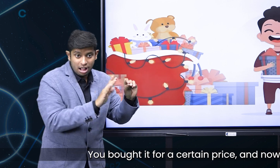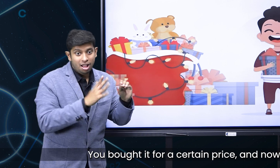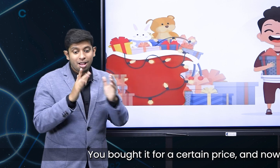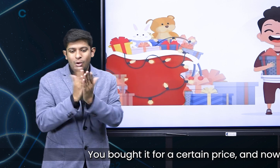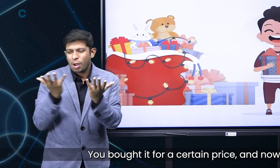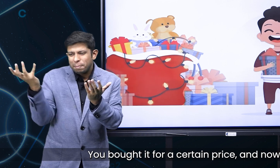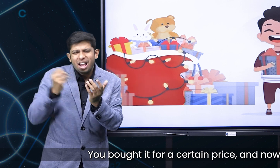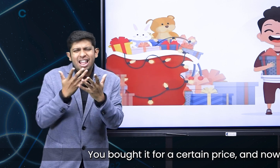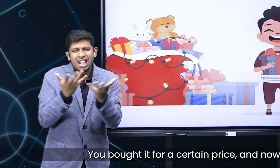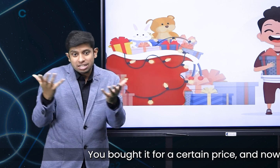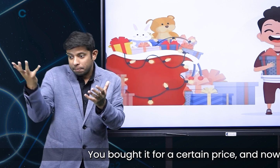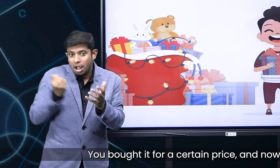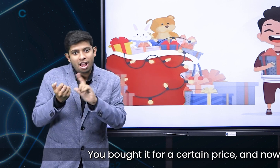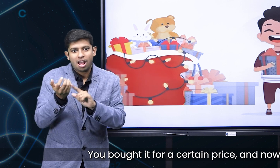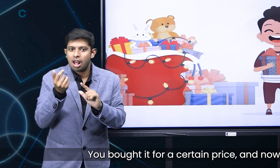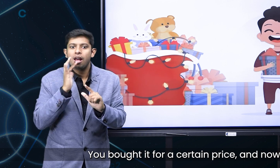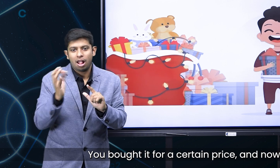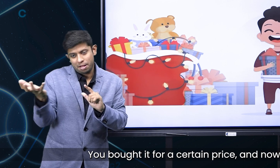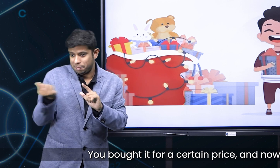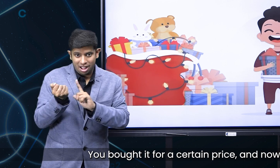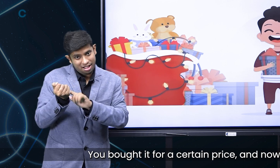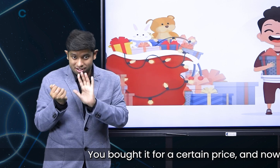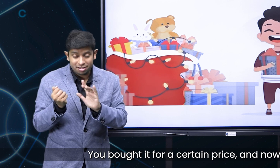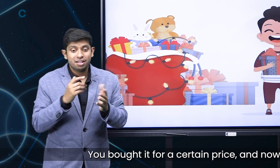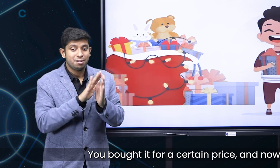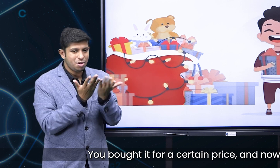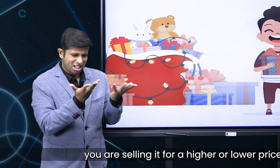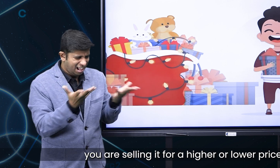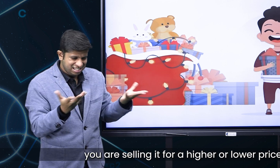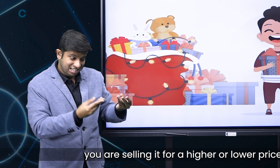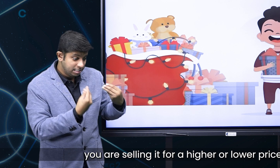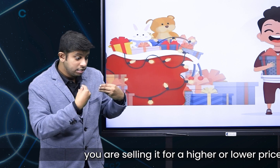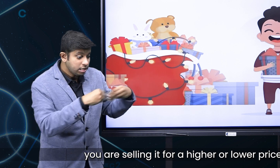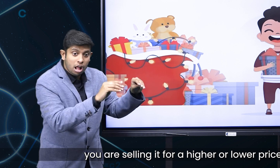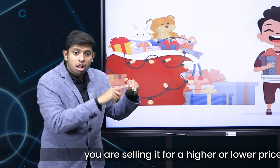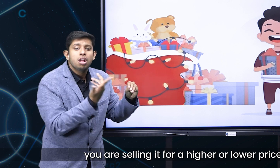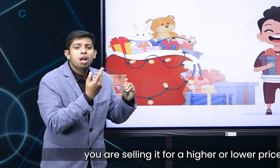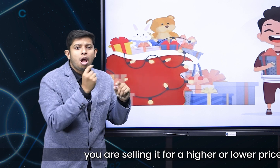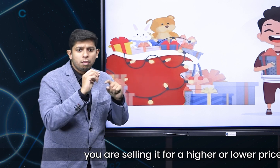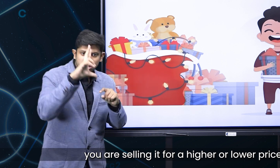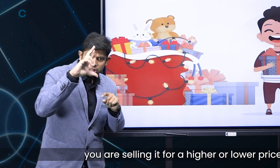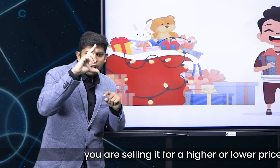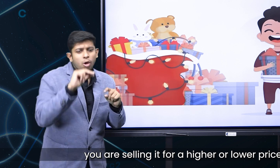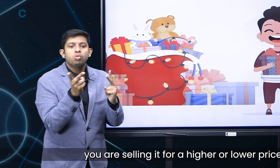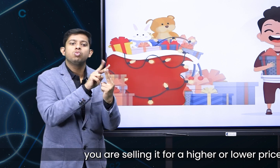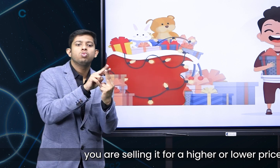You bought it for a certain price and now you're selling it for a higher or lower price.